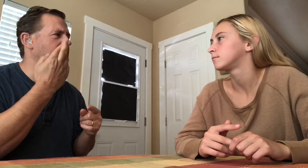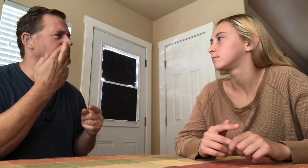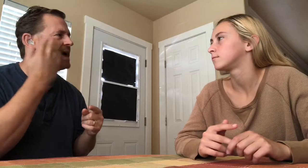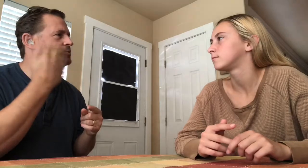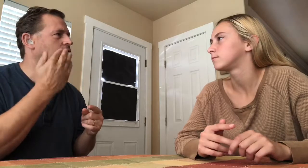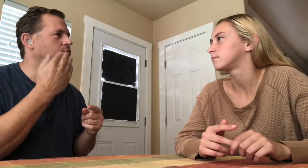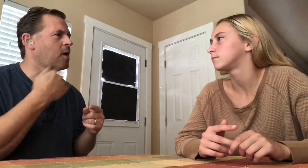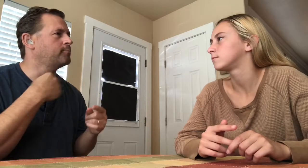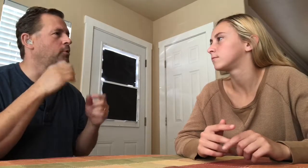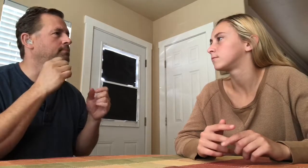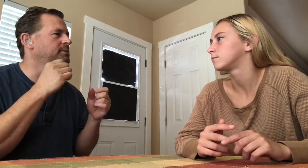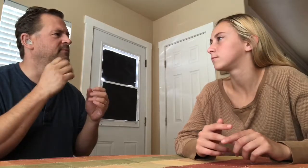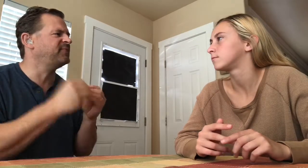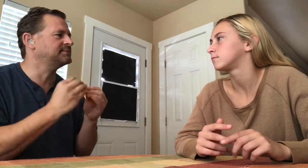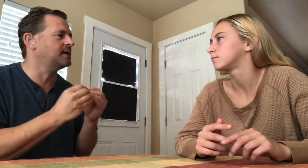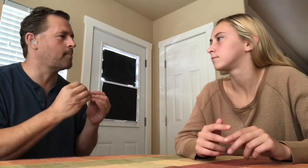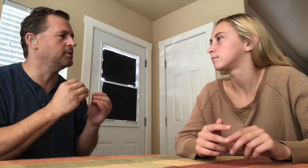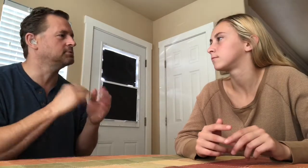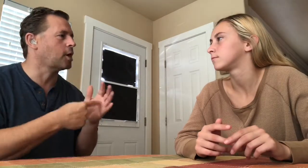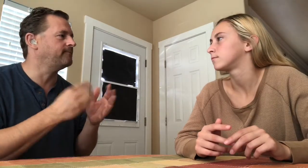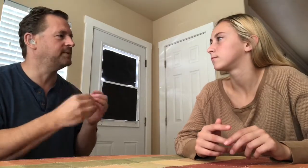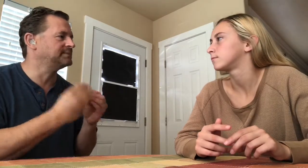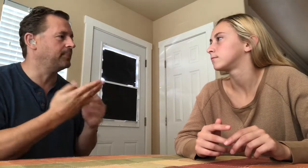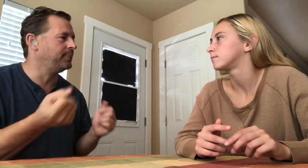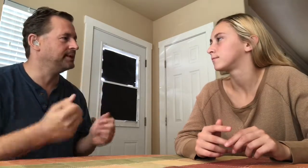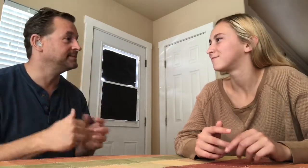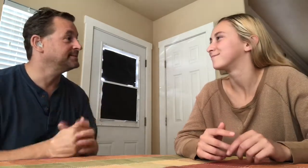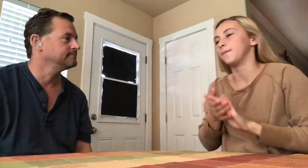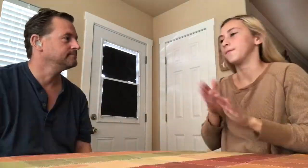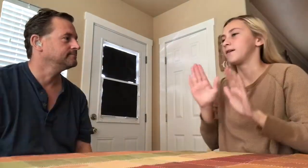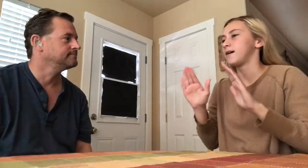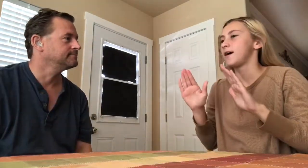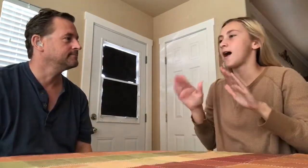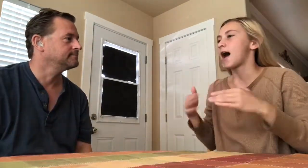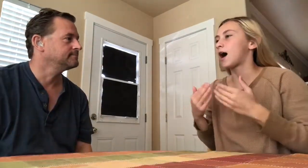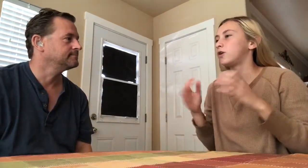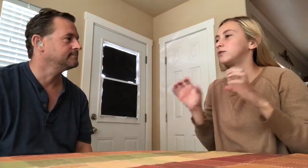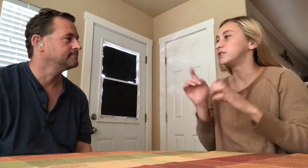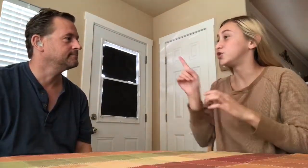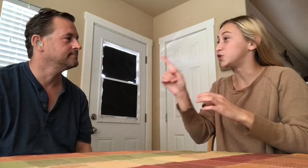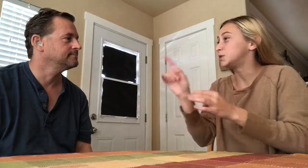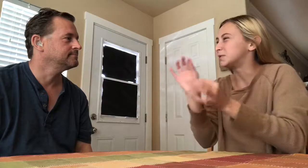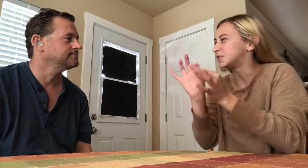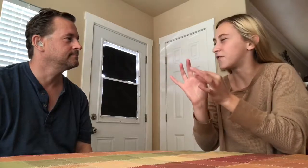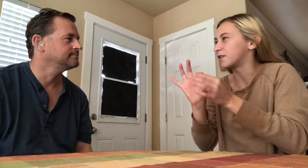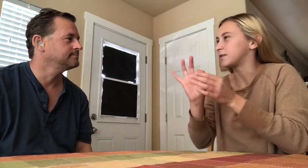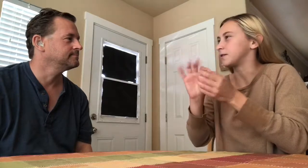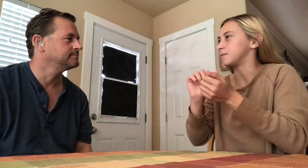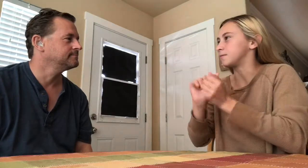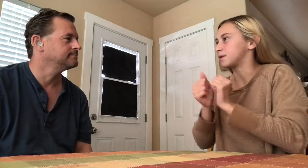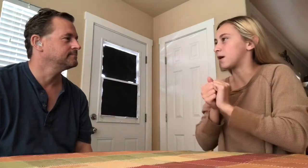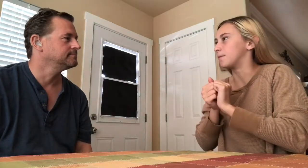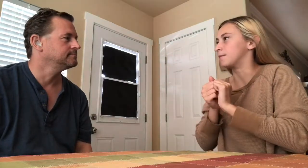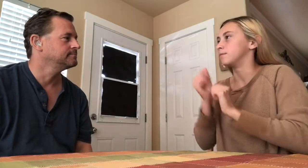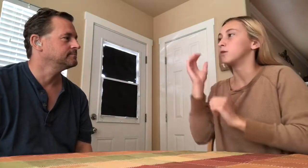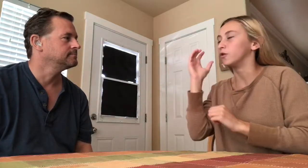realized I knew I'm going to start fixing things. How did you specifically become a